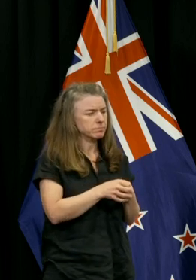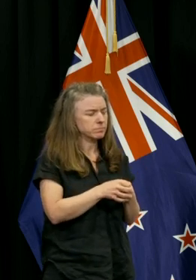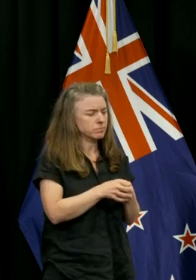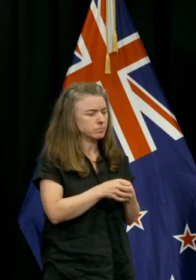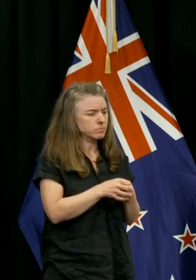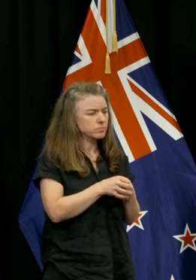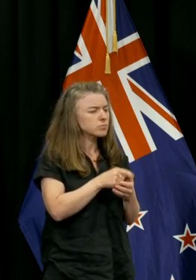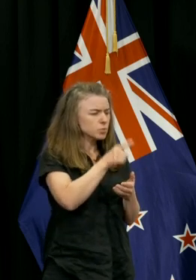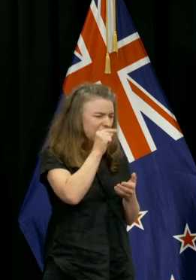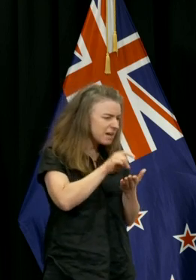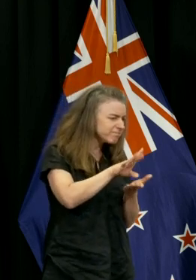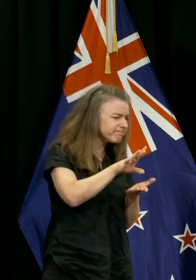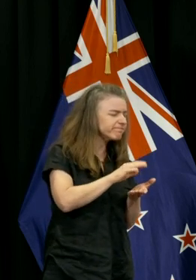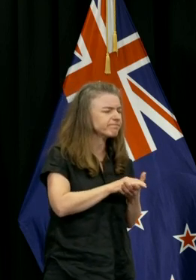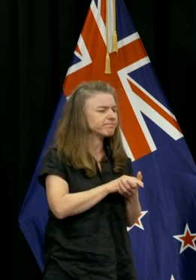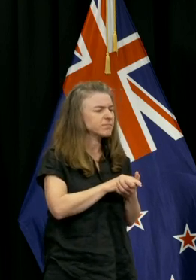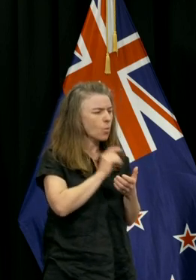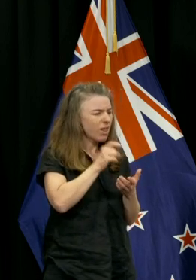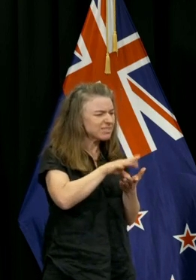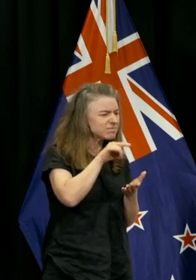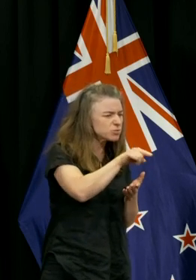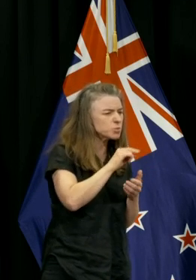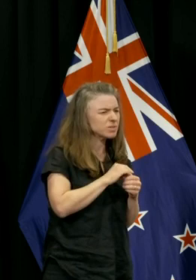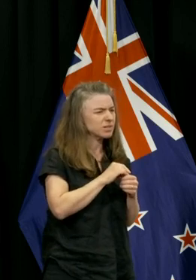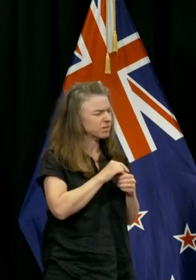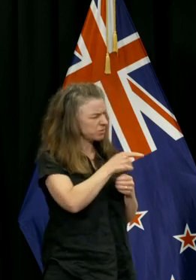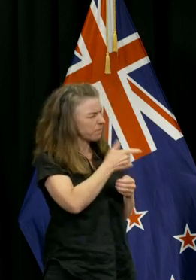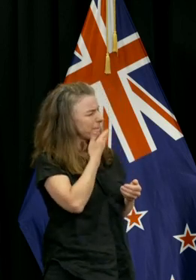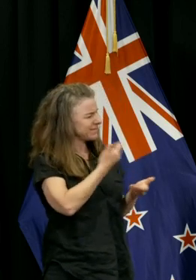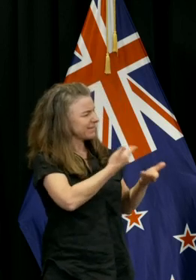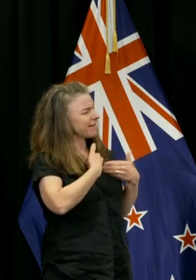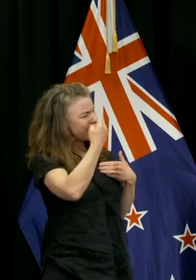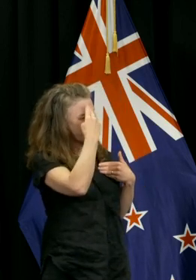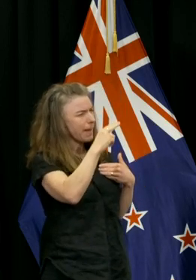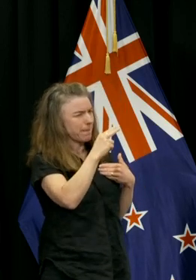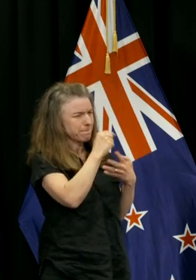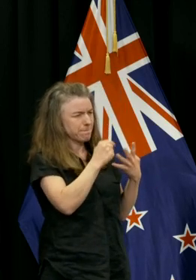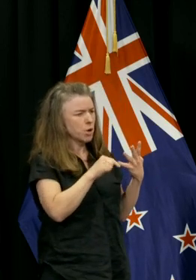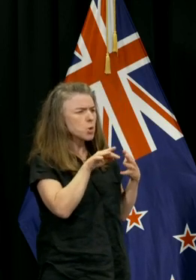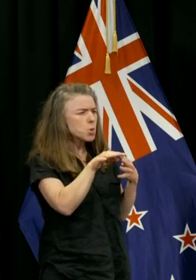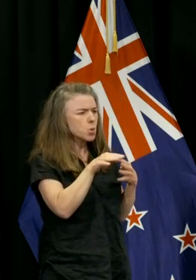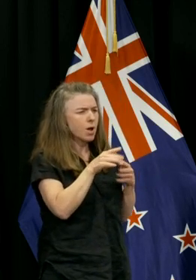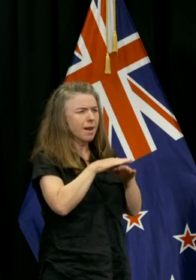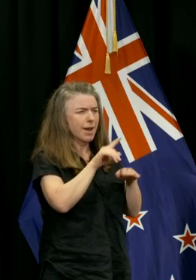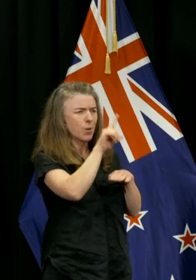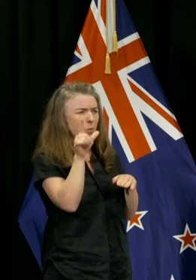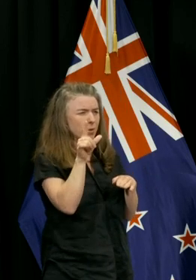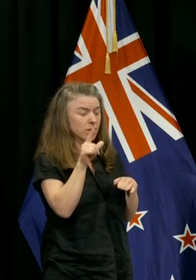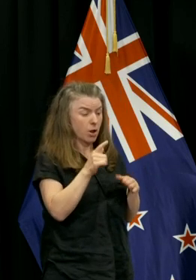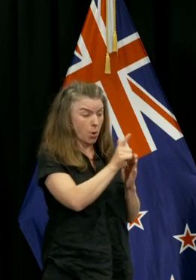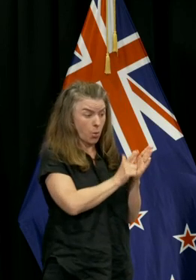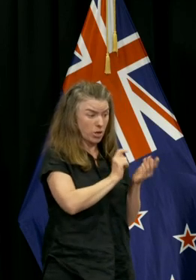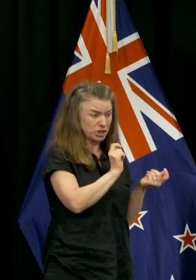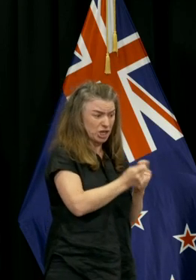lockdown's over. Can you pass on the names, Tova? I mean, ultimately, we are changing the law here to ensure